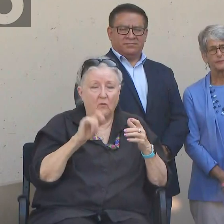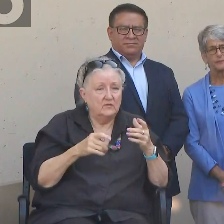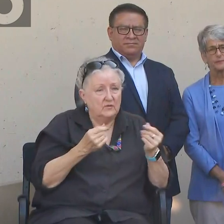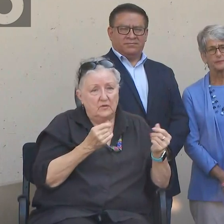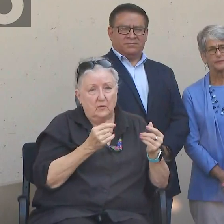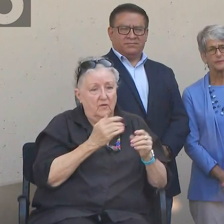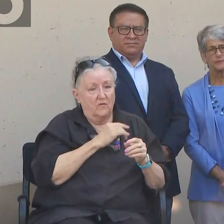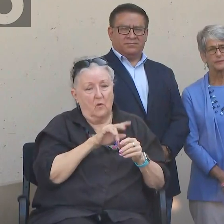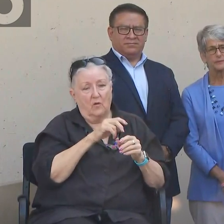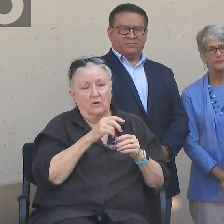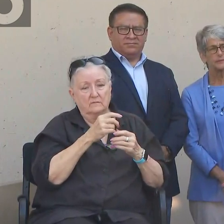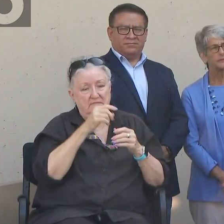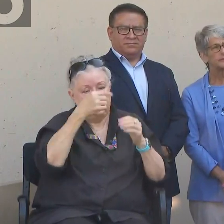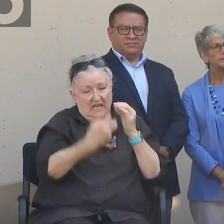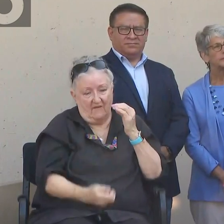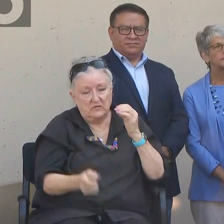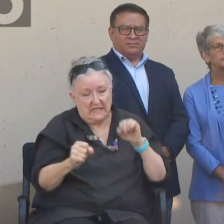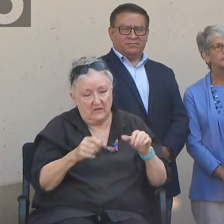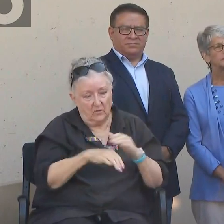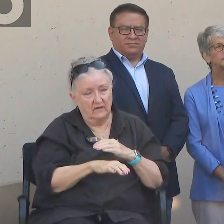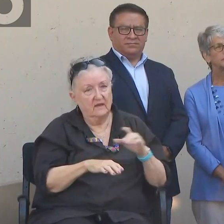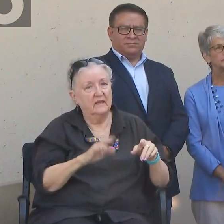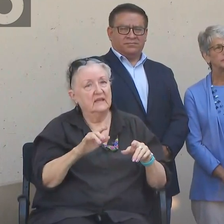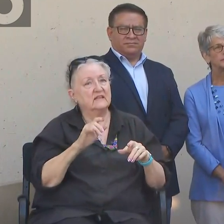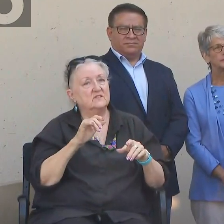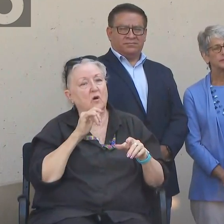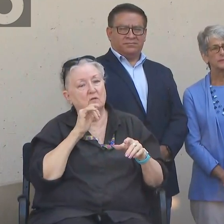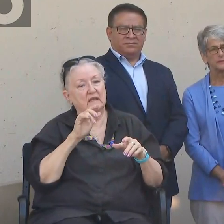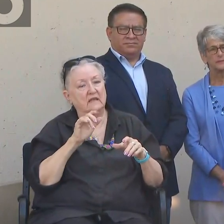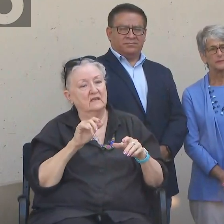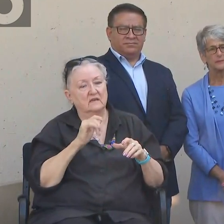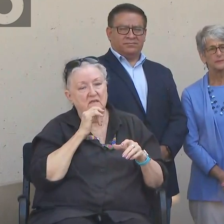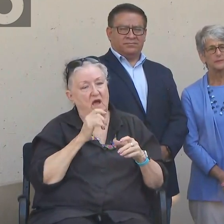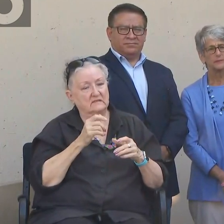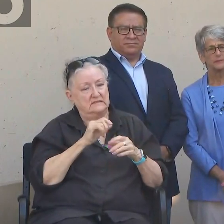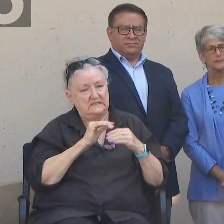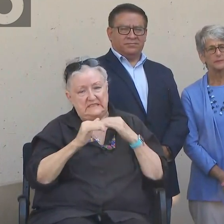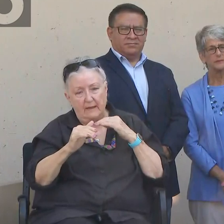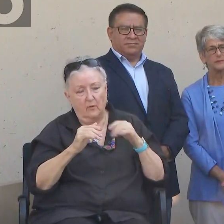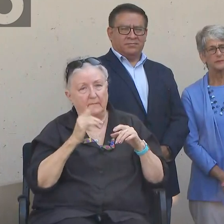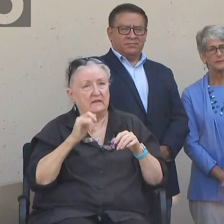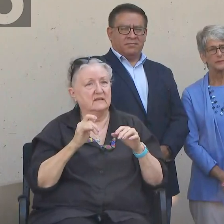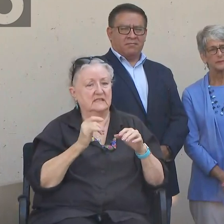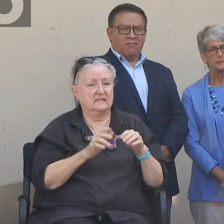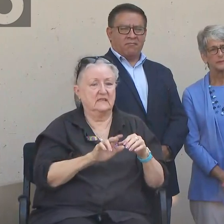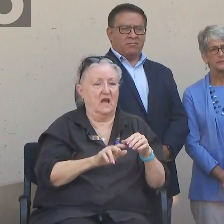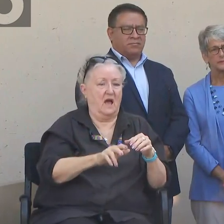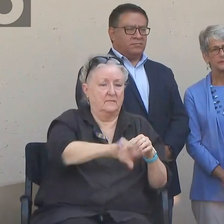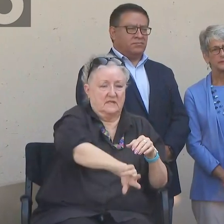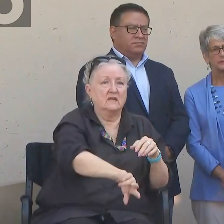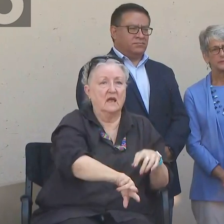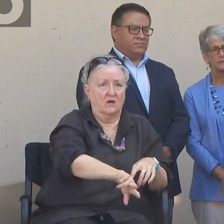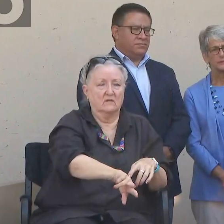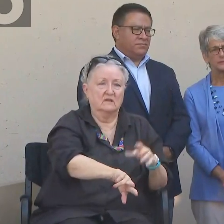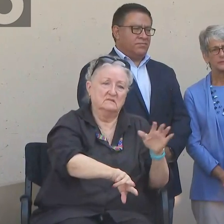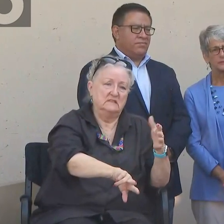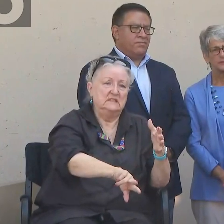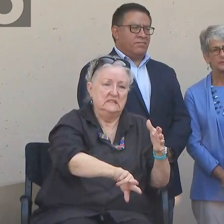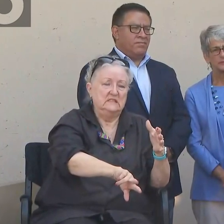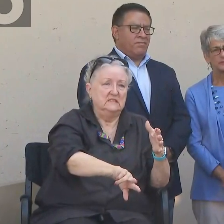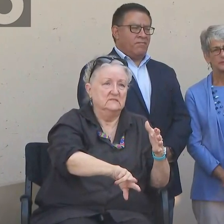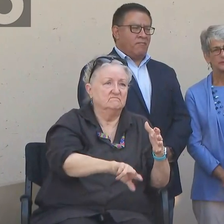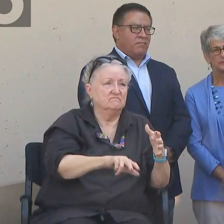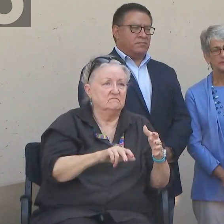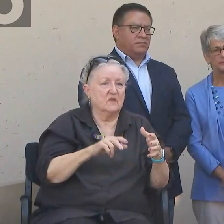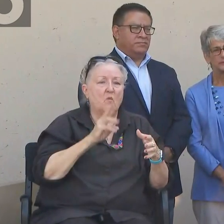rescue divers can go down there? It's only unstable from the standpoint that it's upside down in relatively shallow water with receding